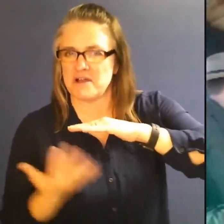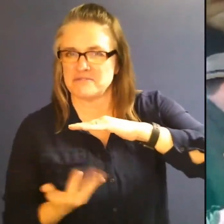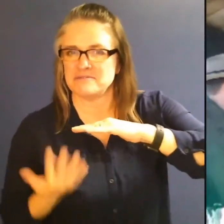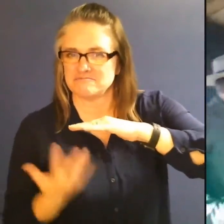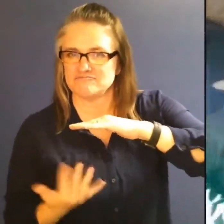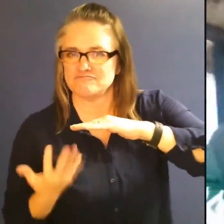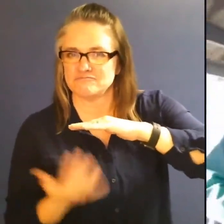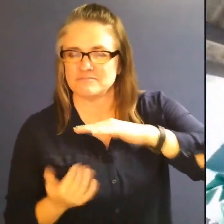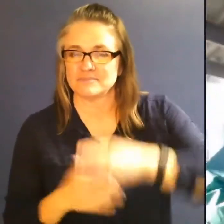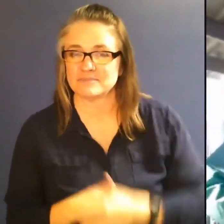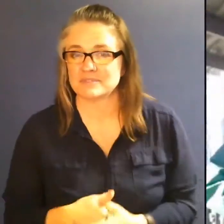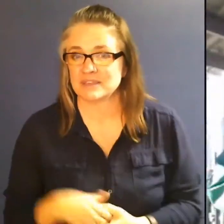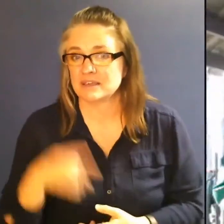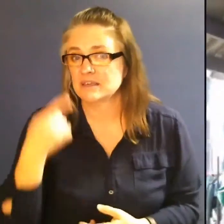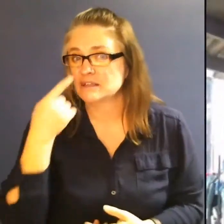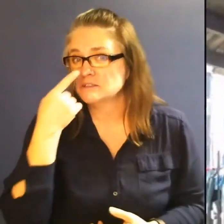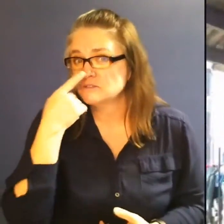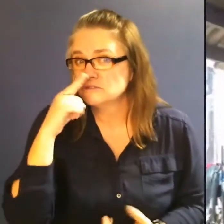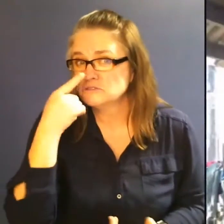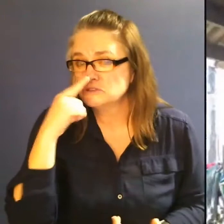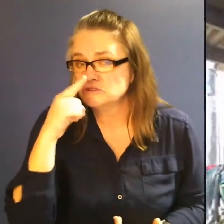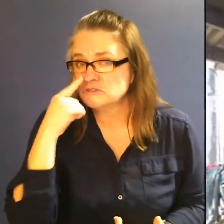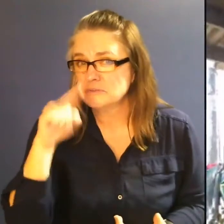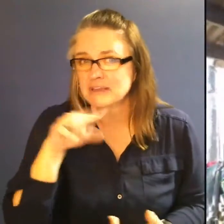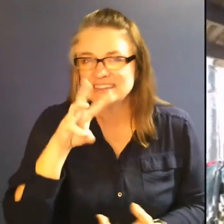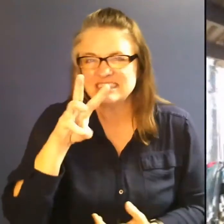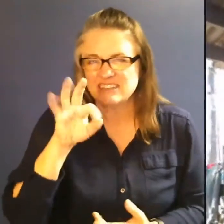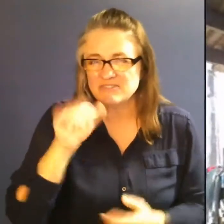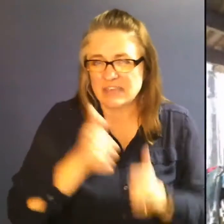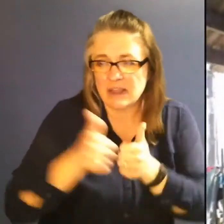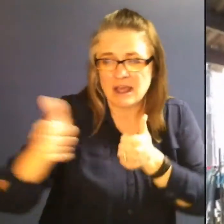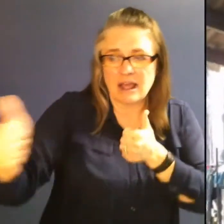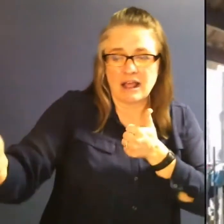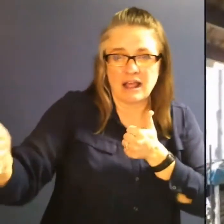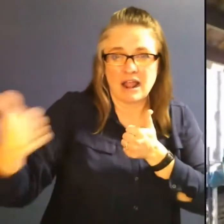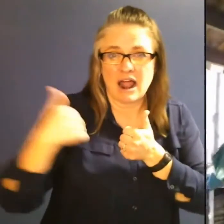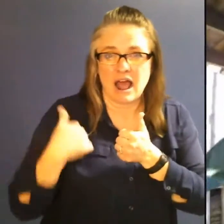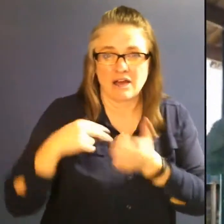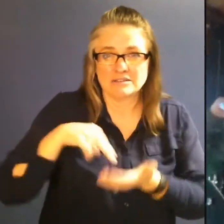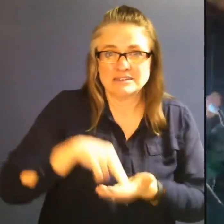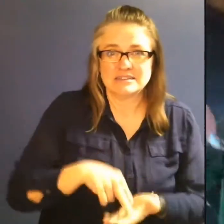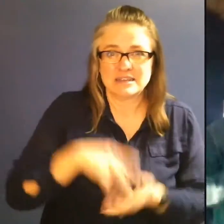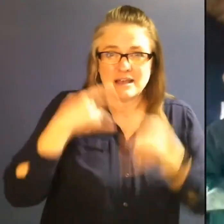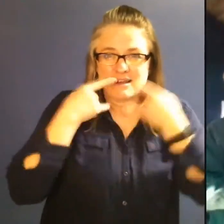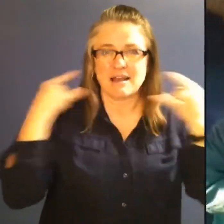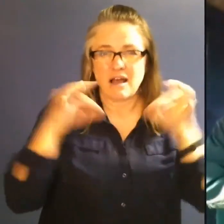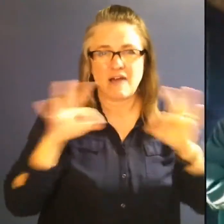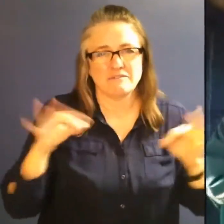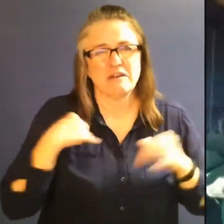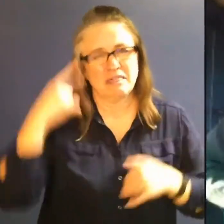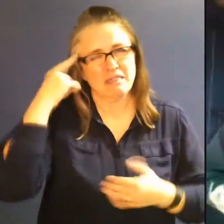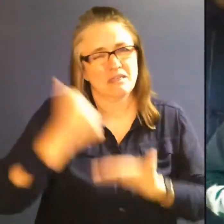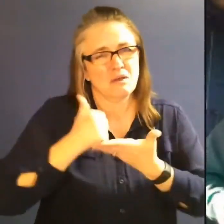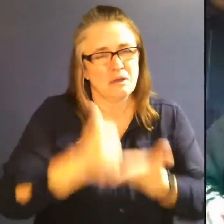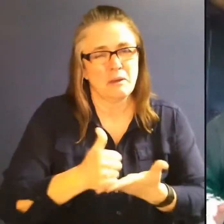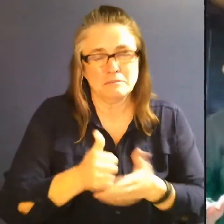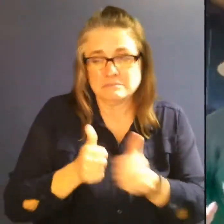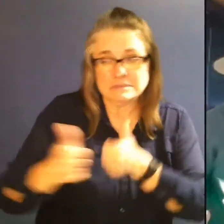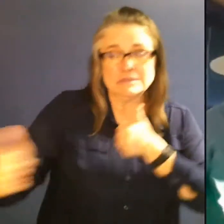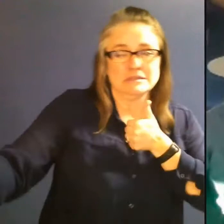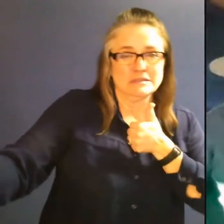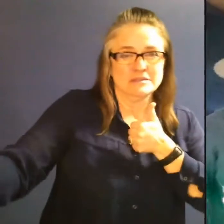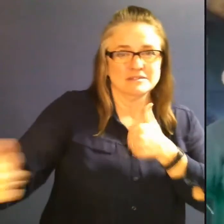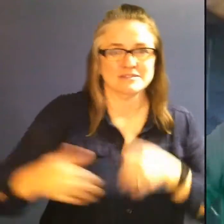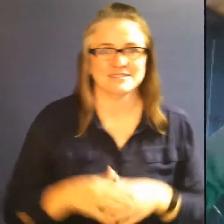what? If you don't mind getting 6 feet from me, maybe back there, then I think this will help a little bit. Okay. definitely with the